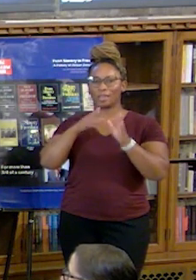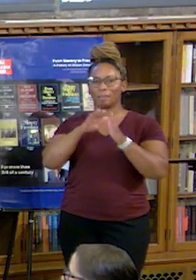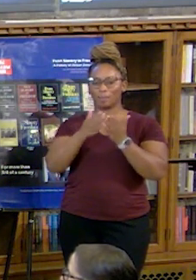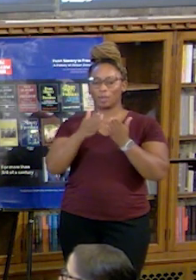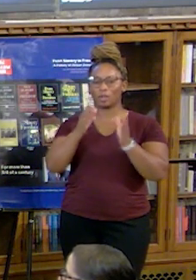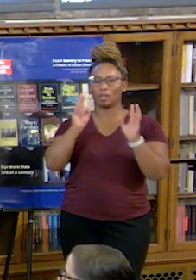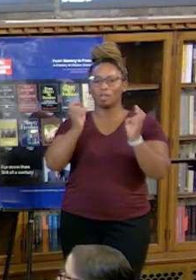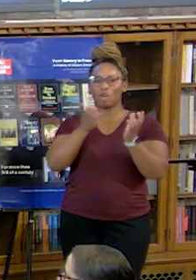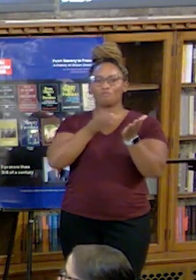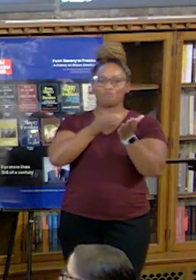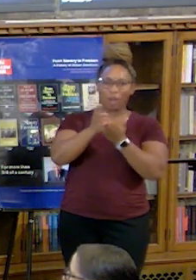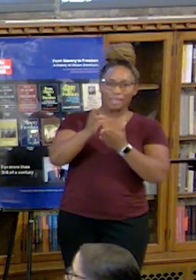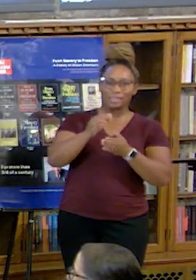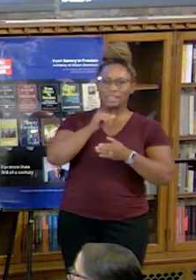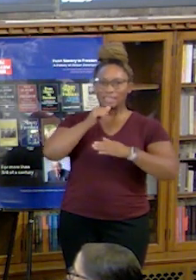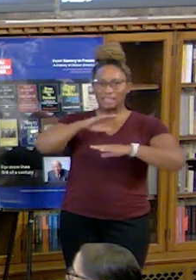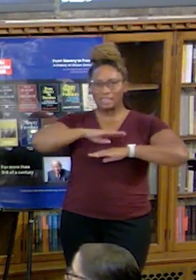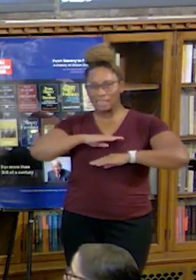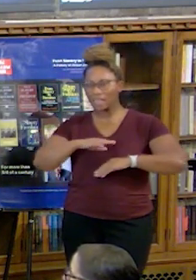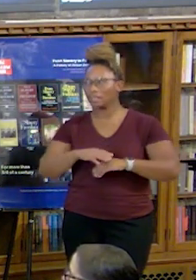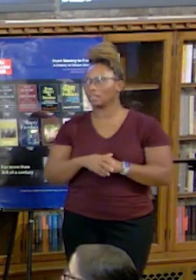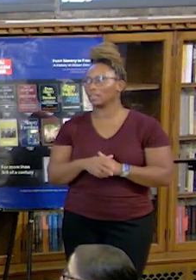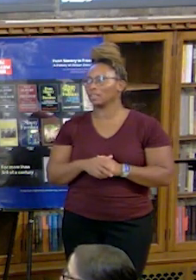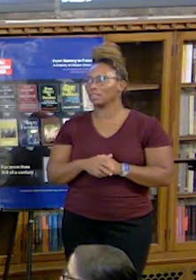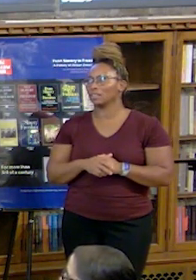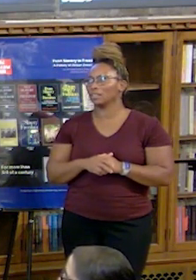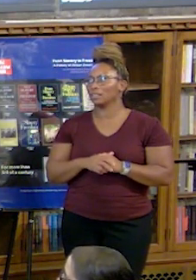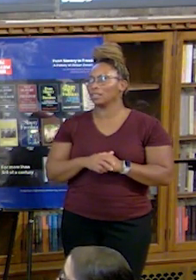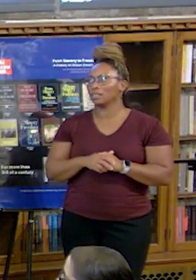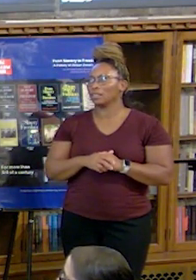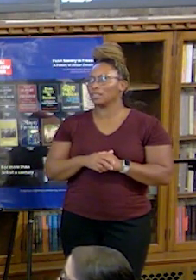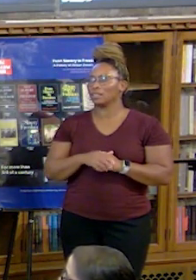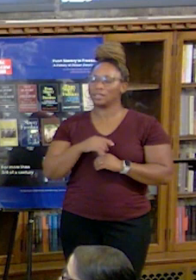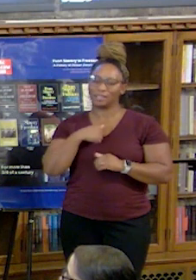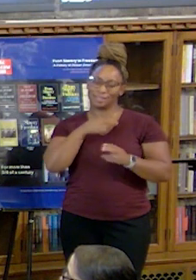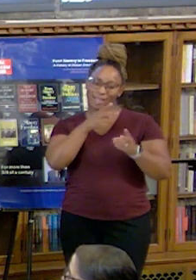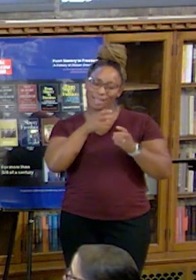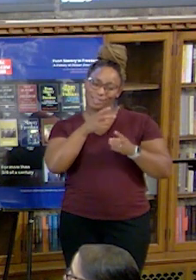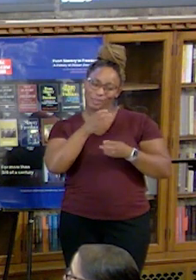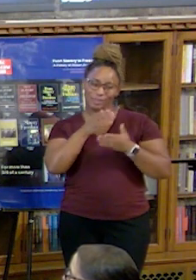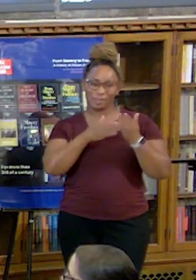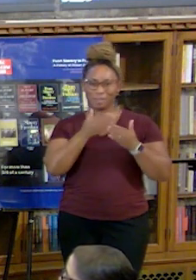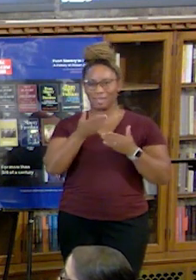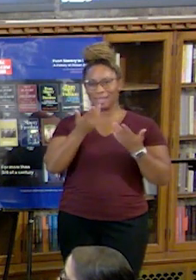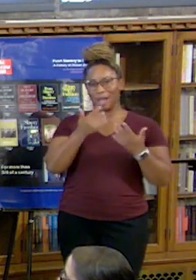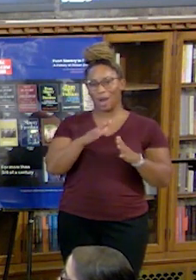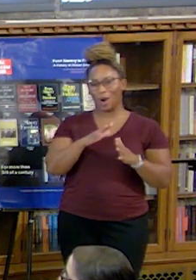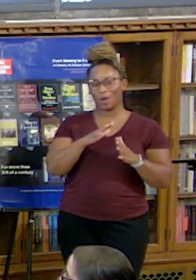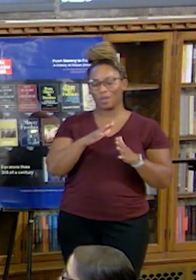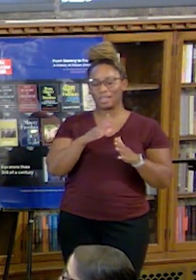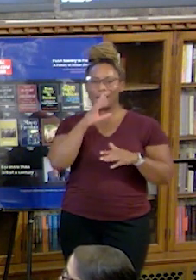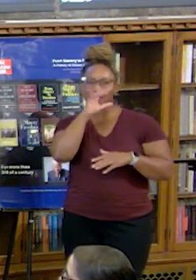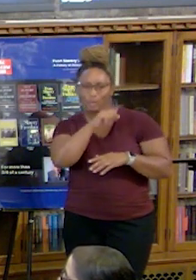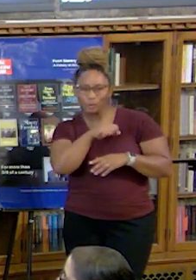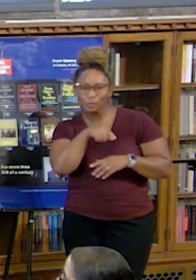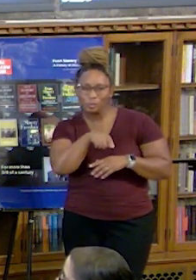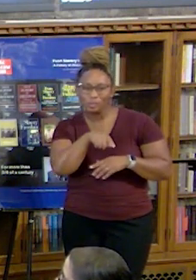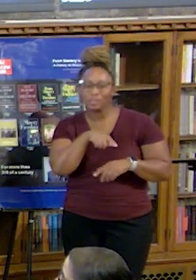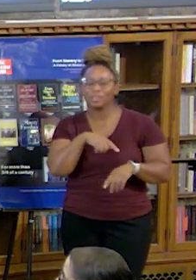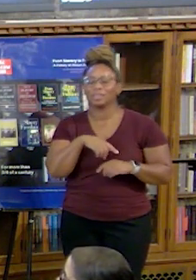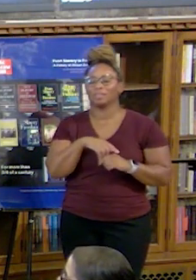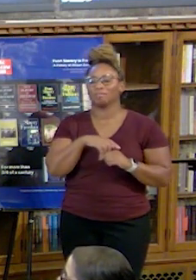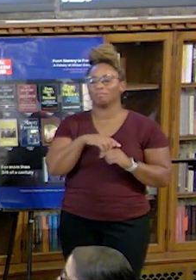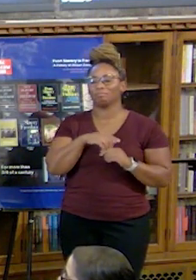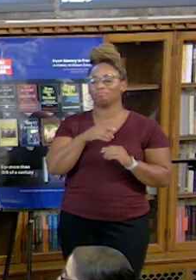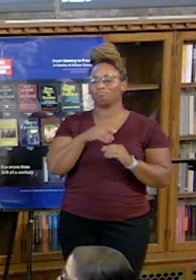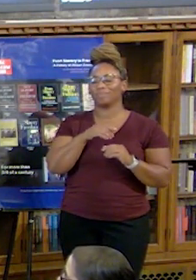had other books in that in that video because I took from it something that again I already went in assuming which